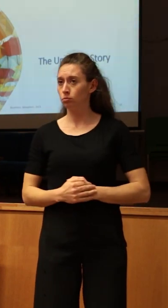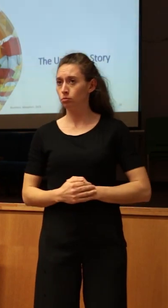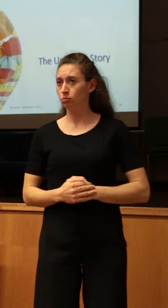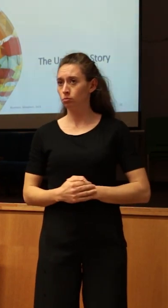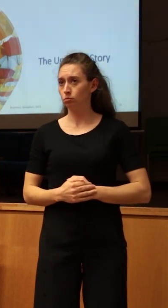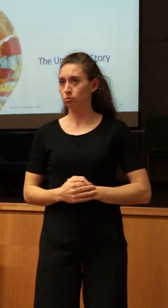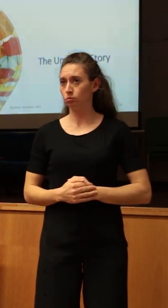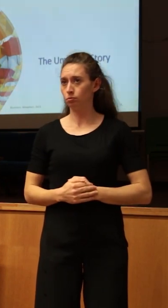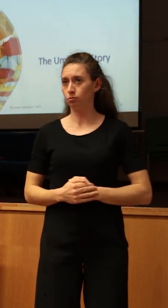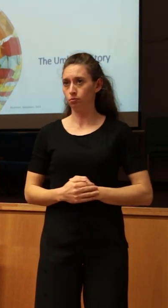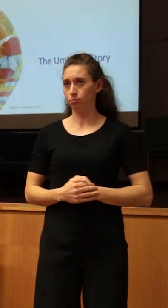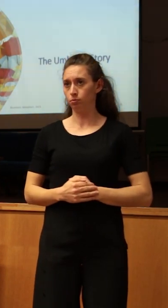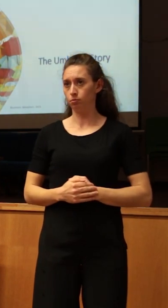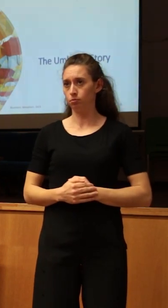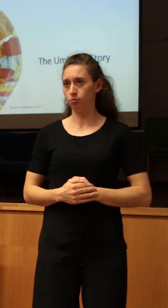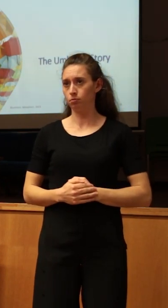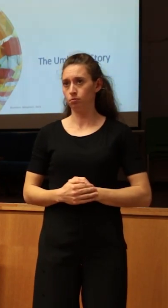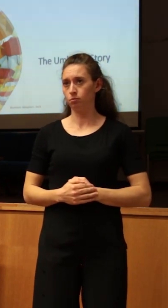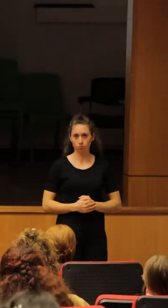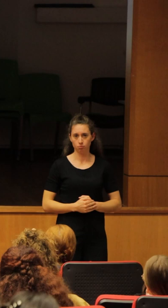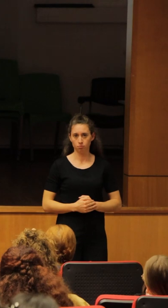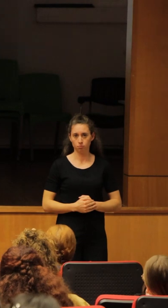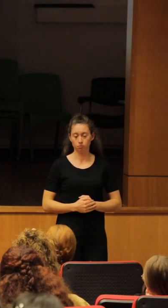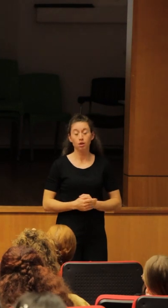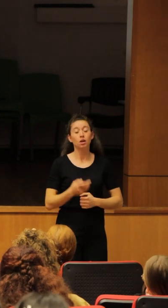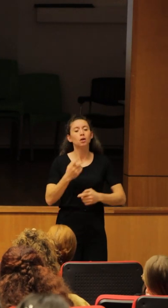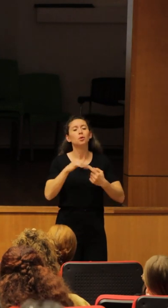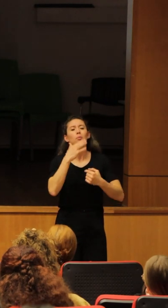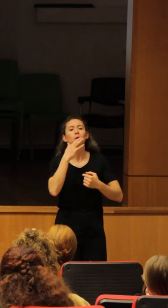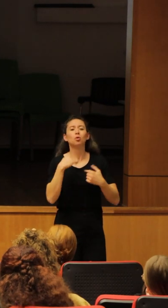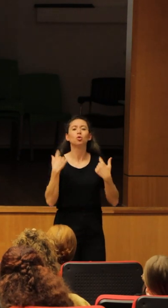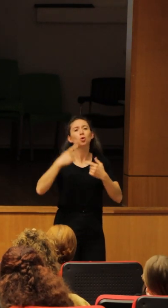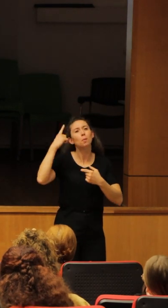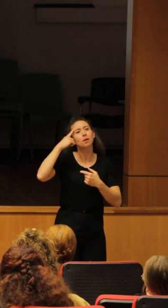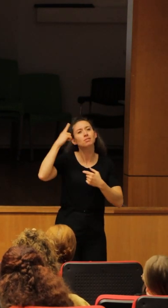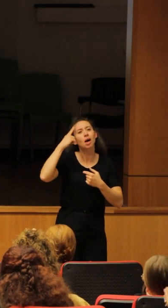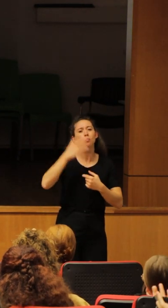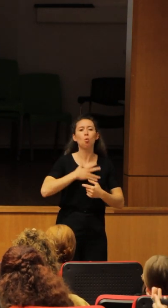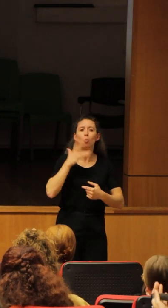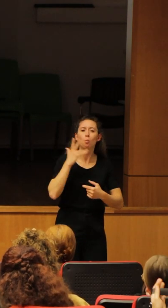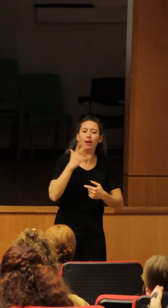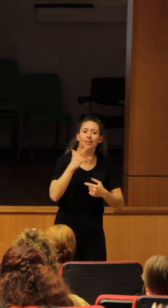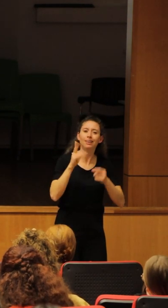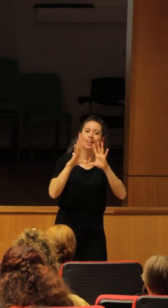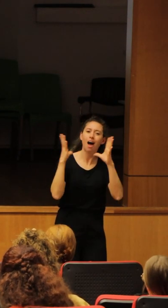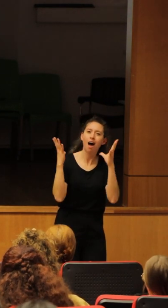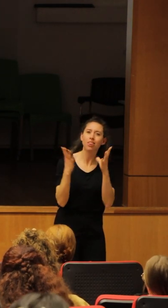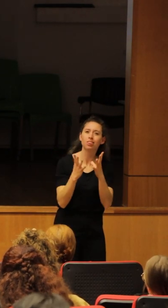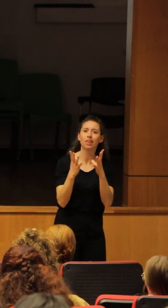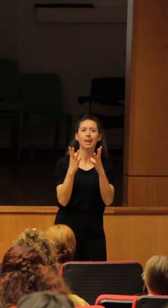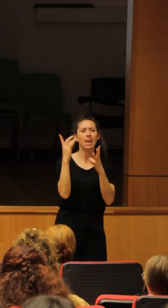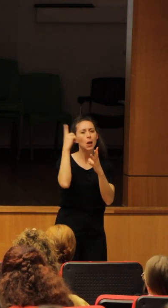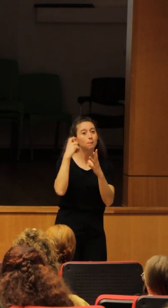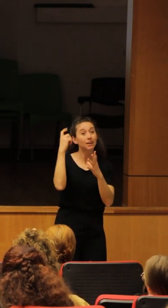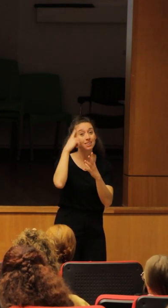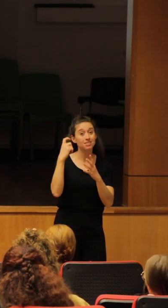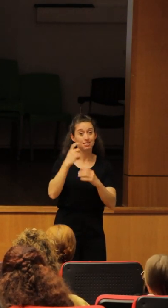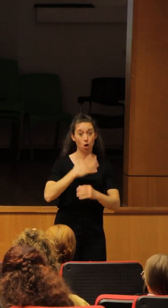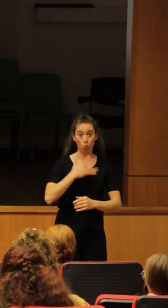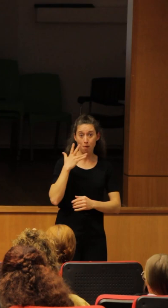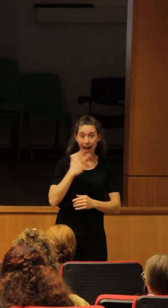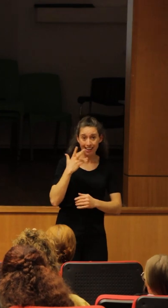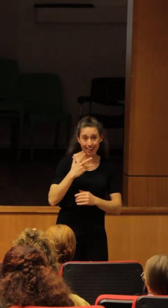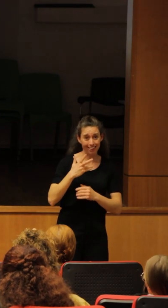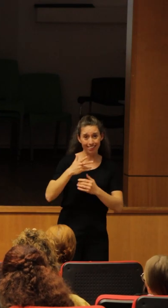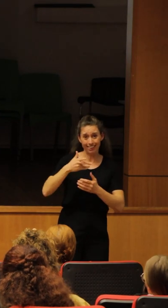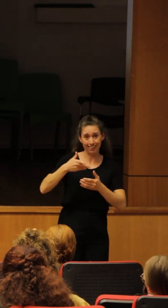earliest experience of the human babies. Pero cuando pensamos en la humanidad y las experiencias más tempranas de la experiencia humana, de la vida